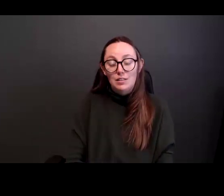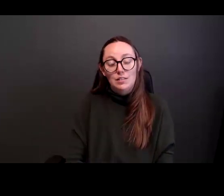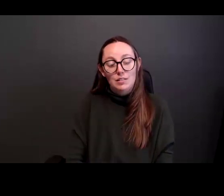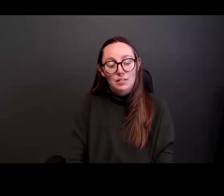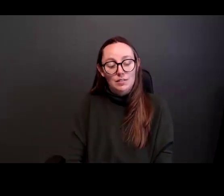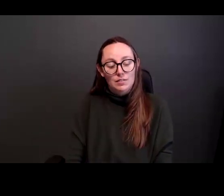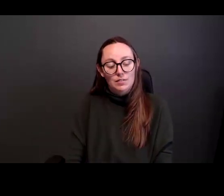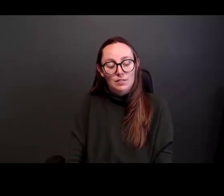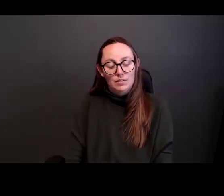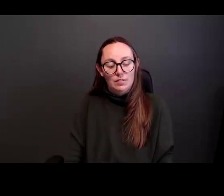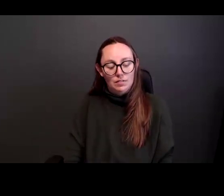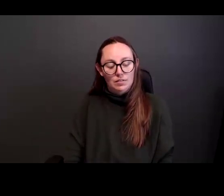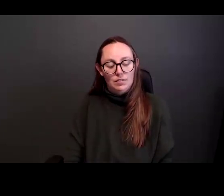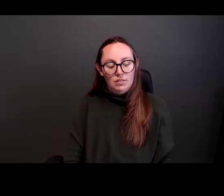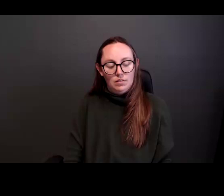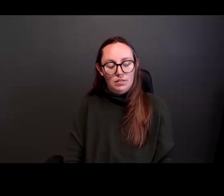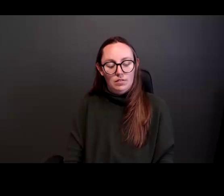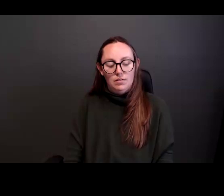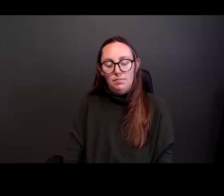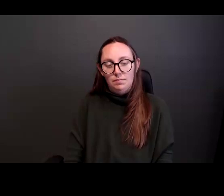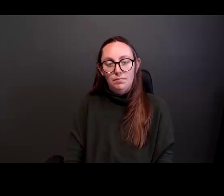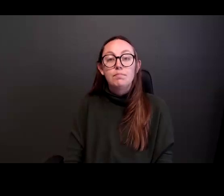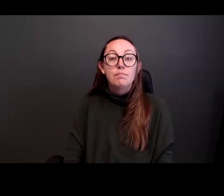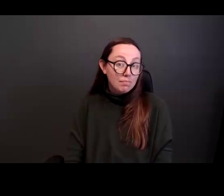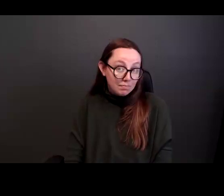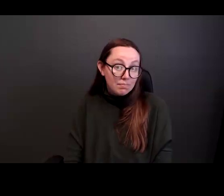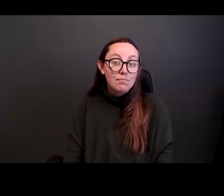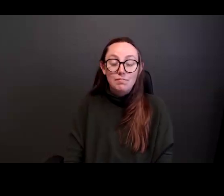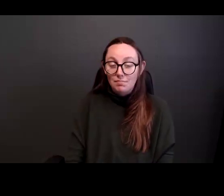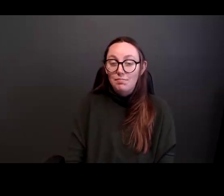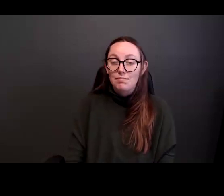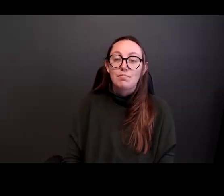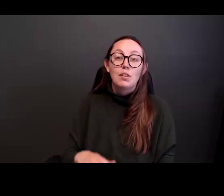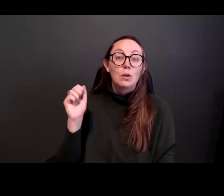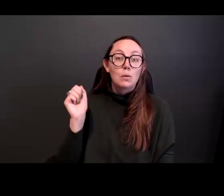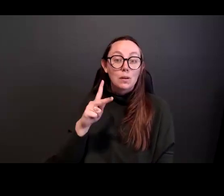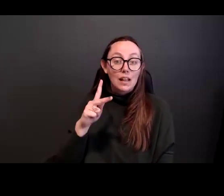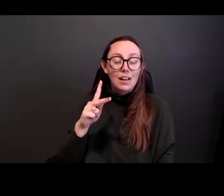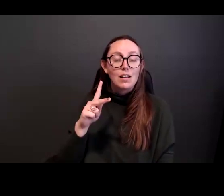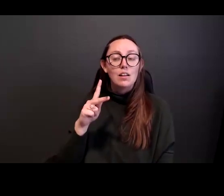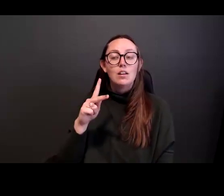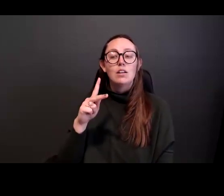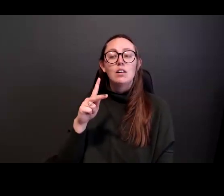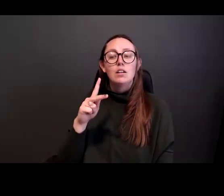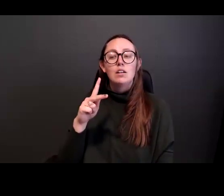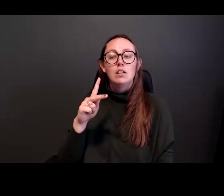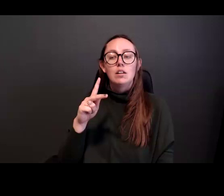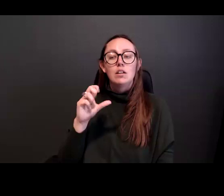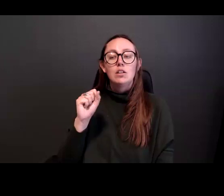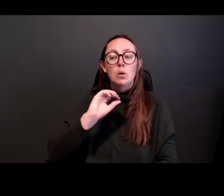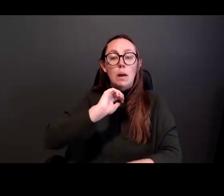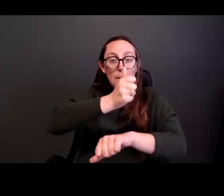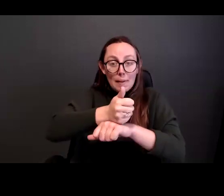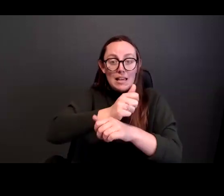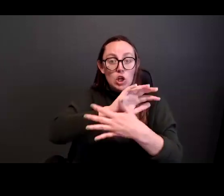Okay, so based on those excuse me, based on those ideas, I want to give us